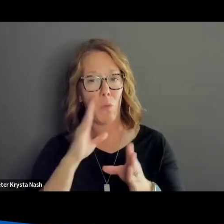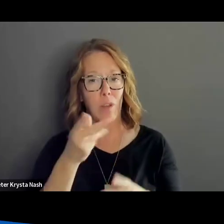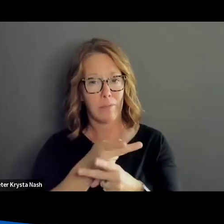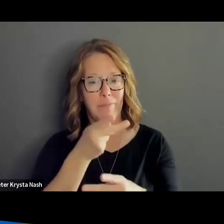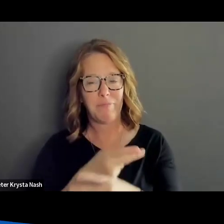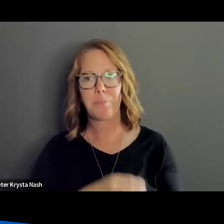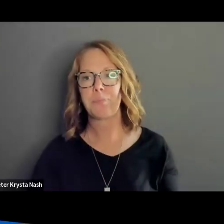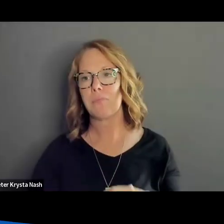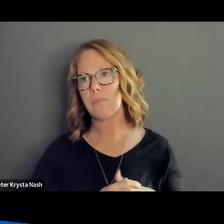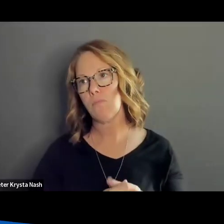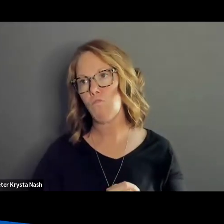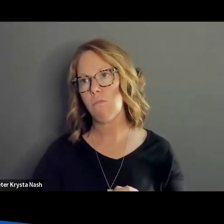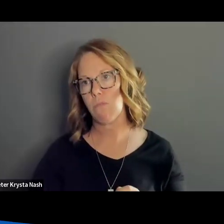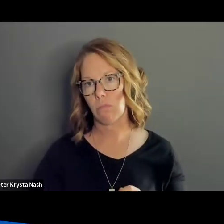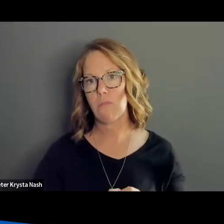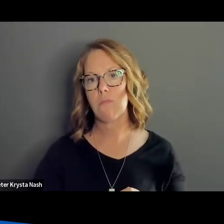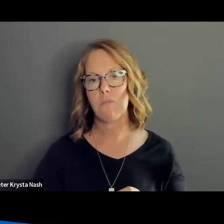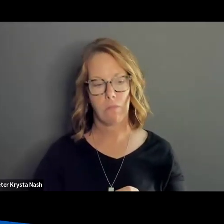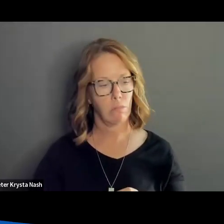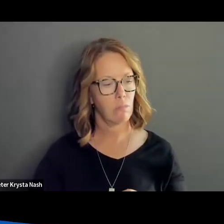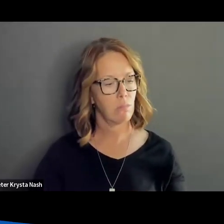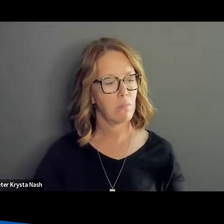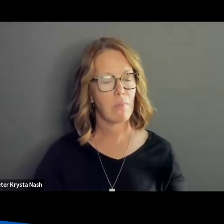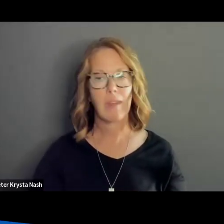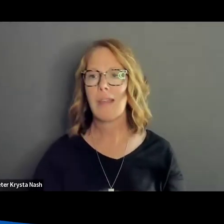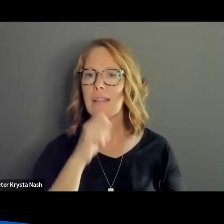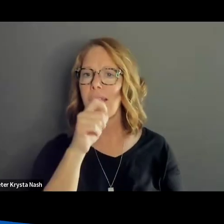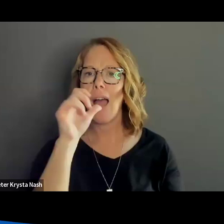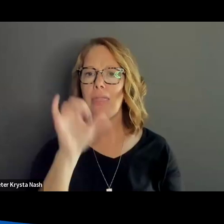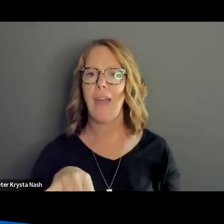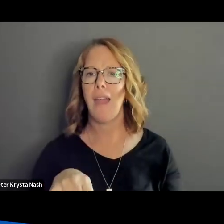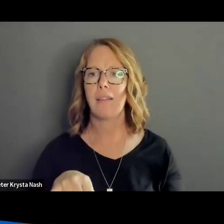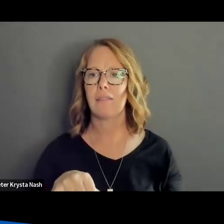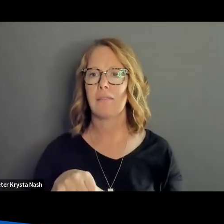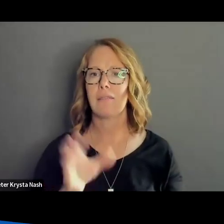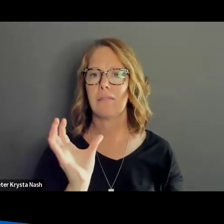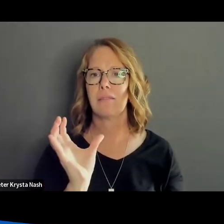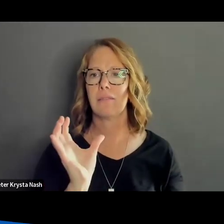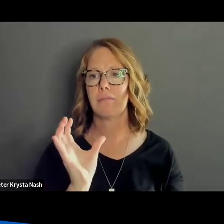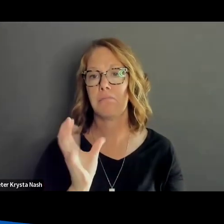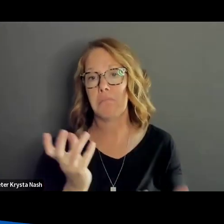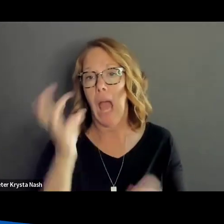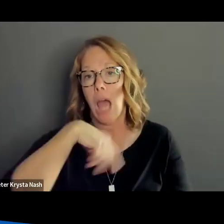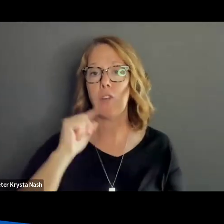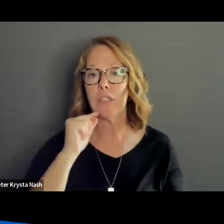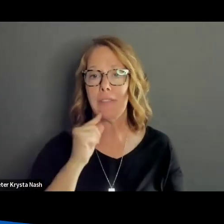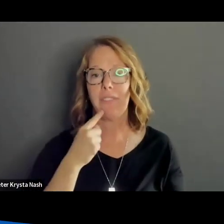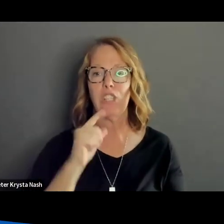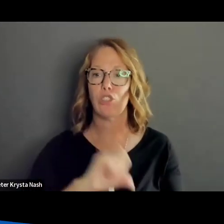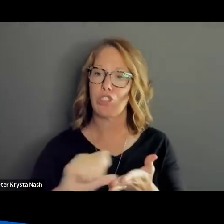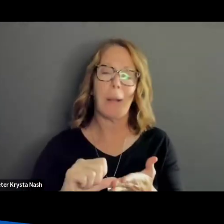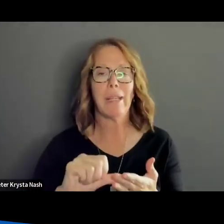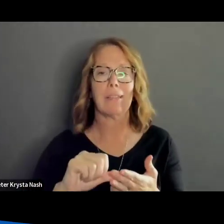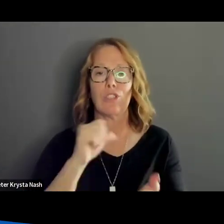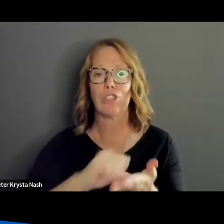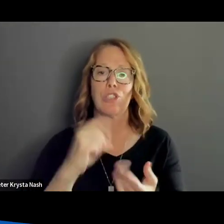Sometimes, it's not that unusual for very severe surgeries. Again, surgery is always a risky